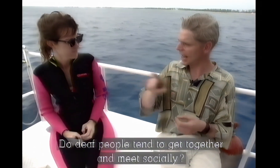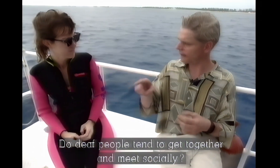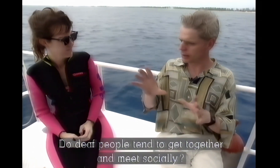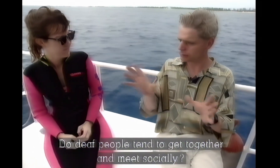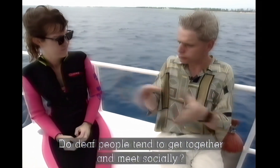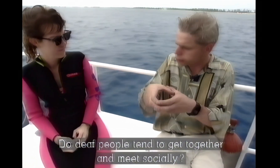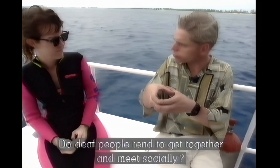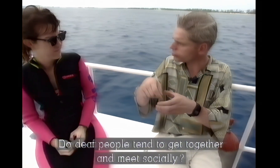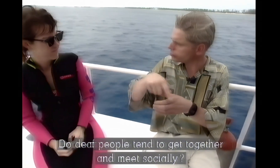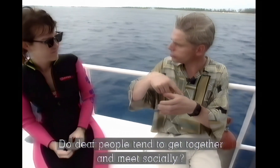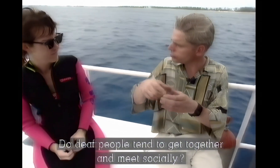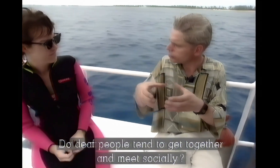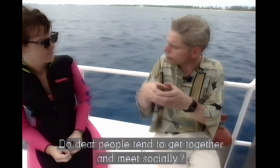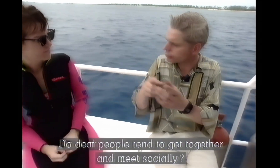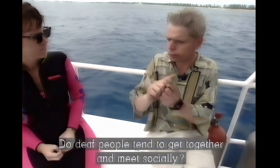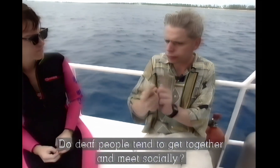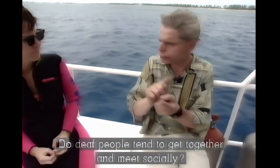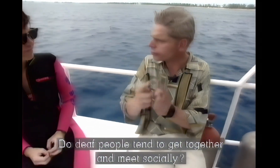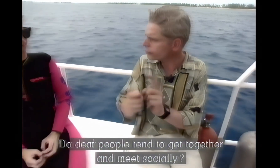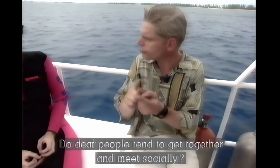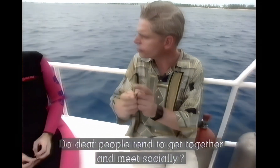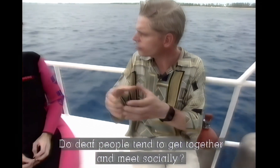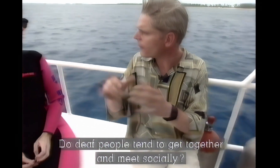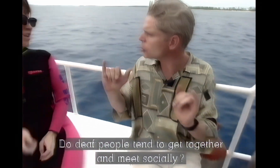So, do deaf people tend to get together and meet socially?